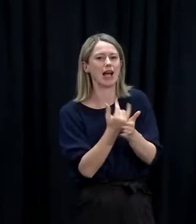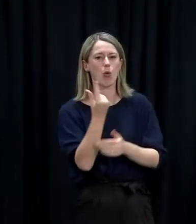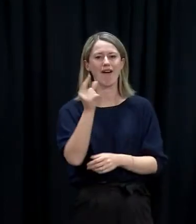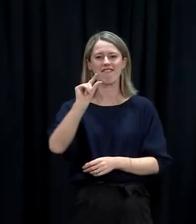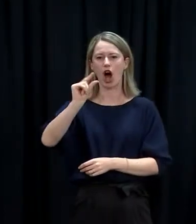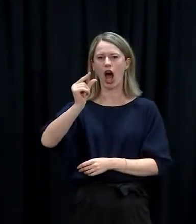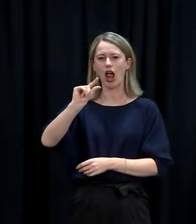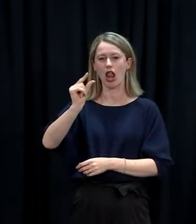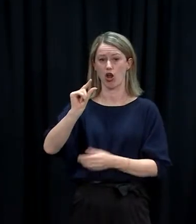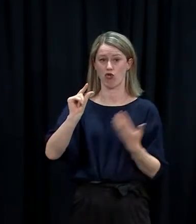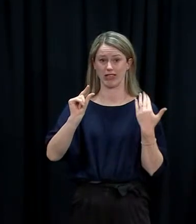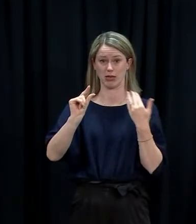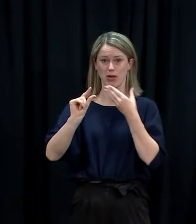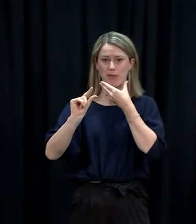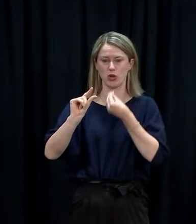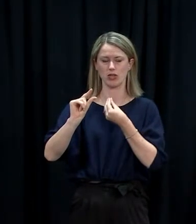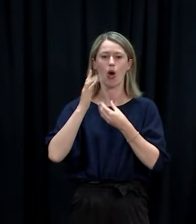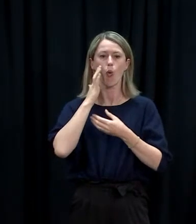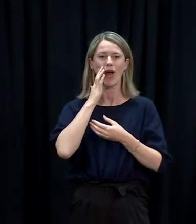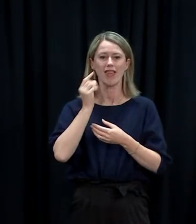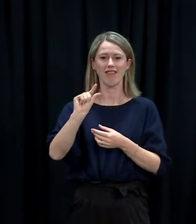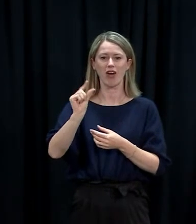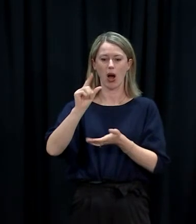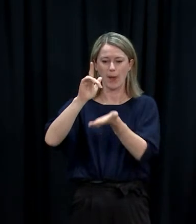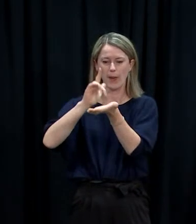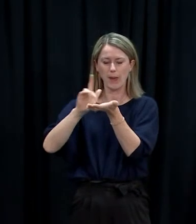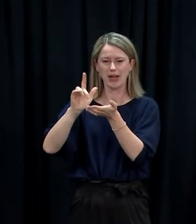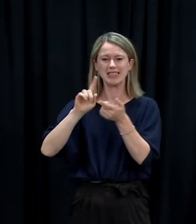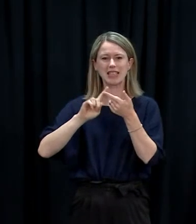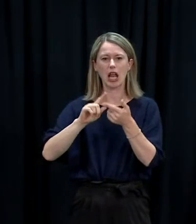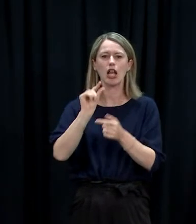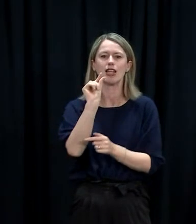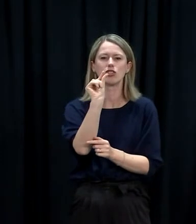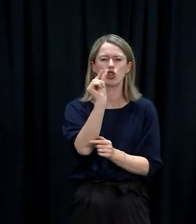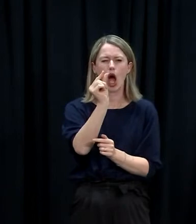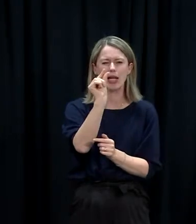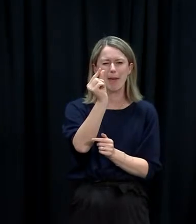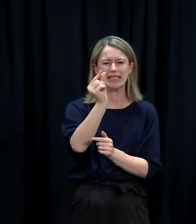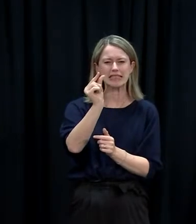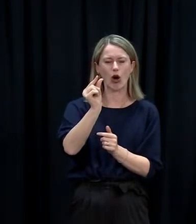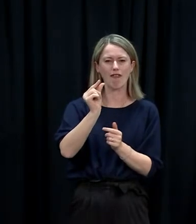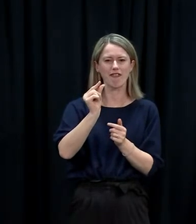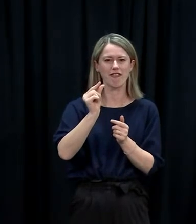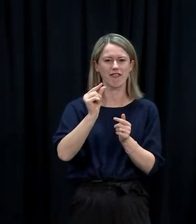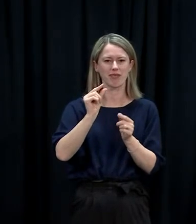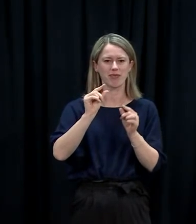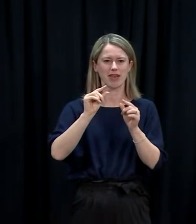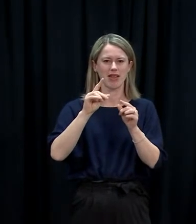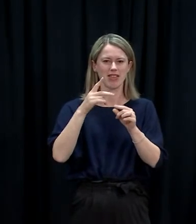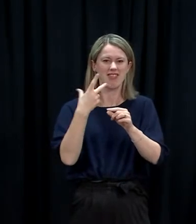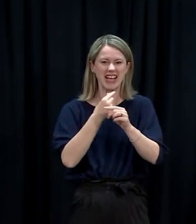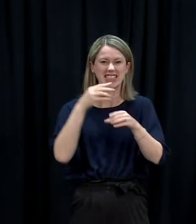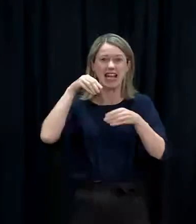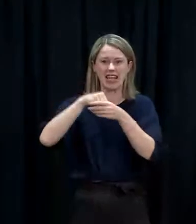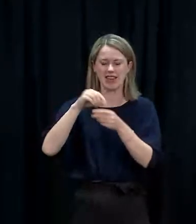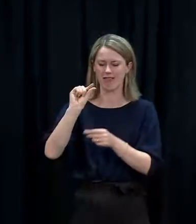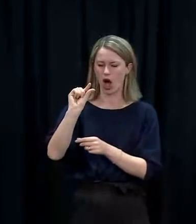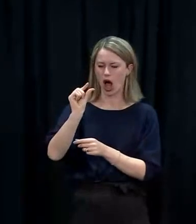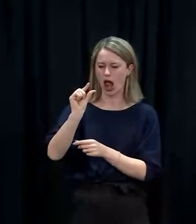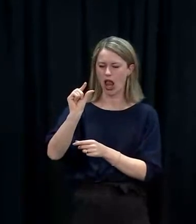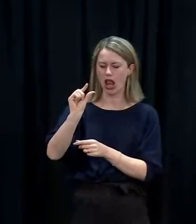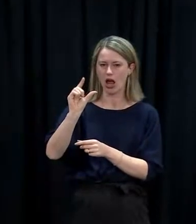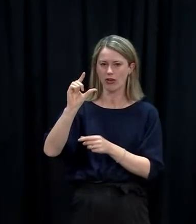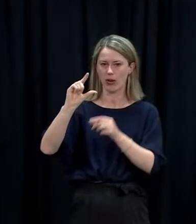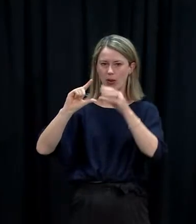been used, and I should say that even once a vial has been used, there's still a residual amount of fluid in there, which